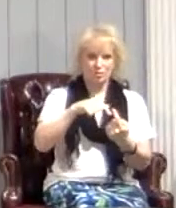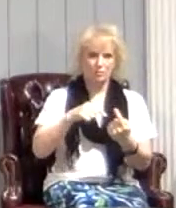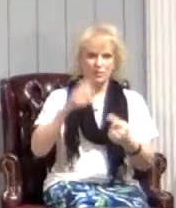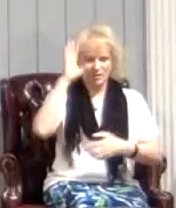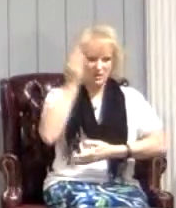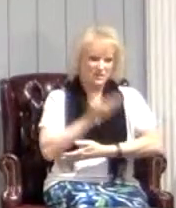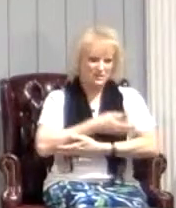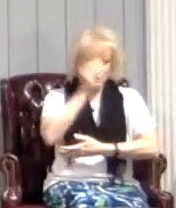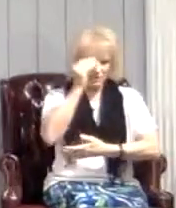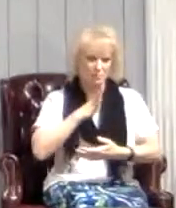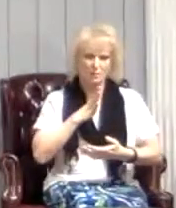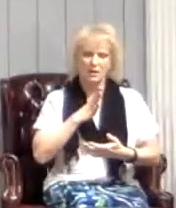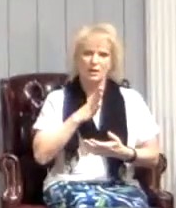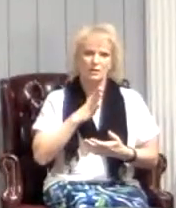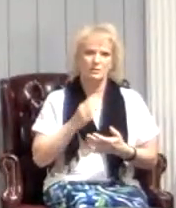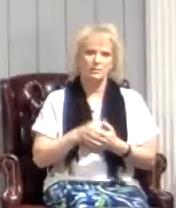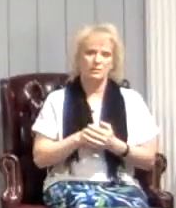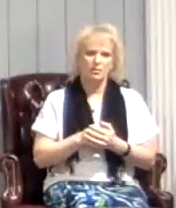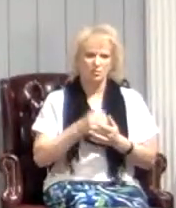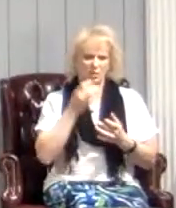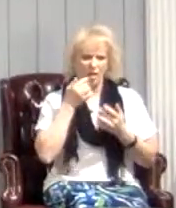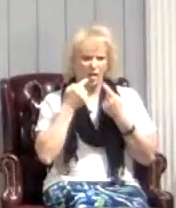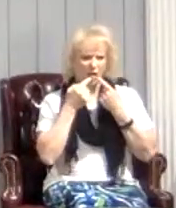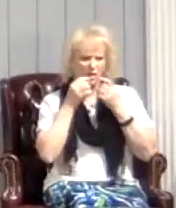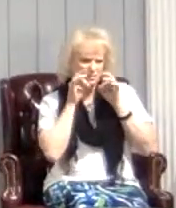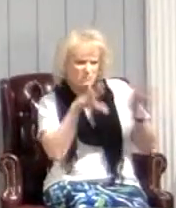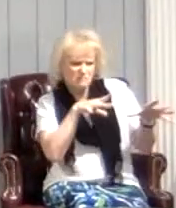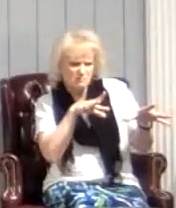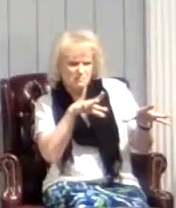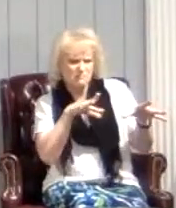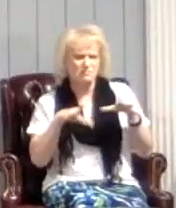their tongues sharp sword. We're not the only ones who feel like that.